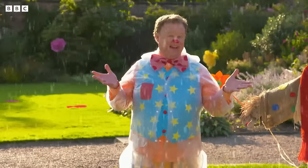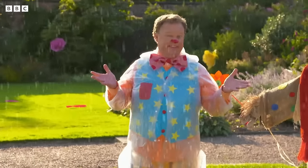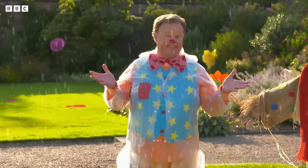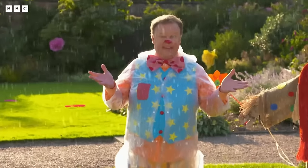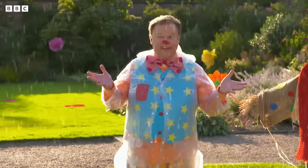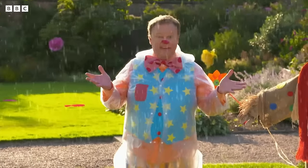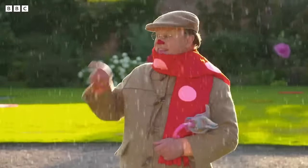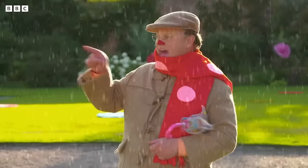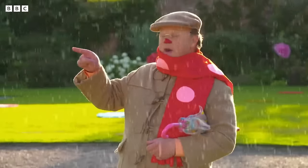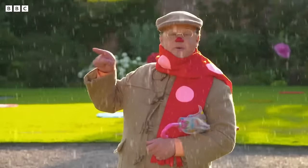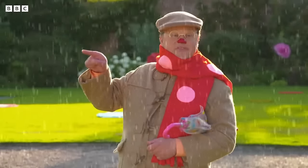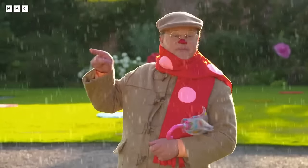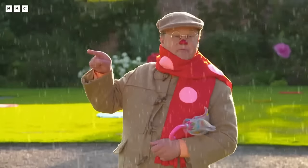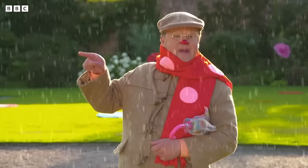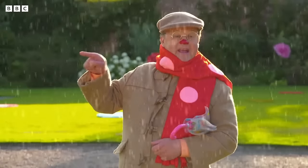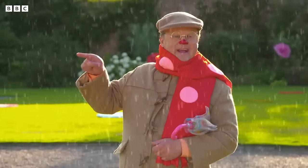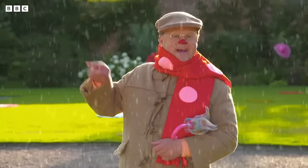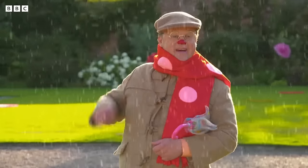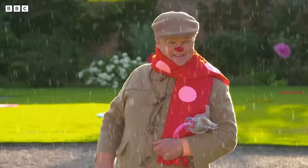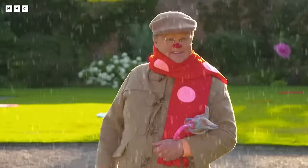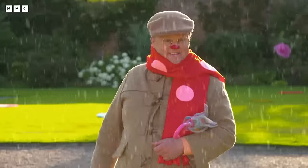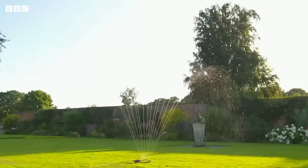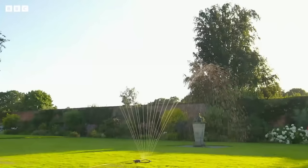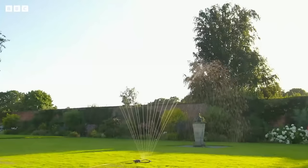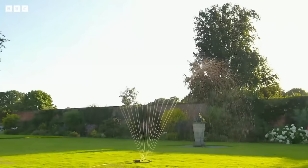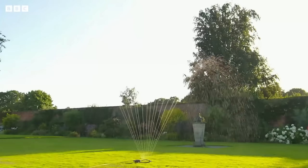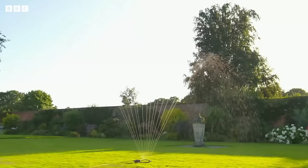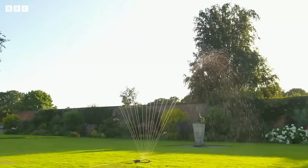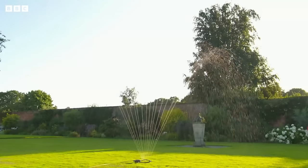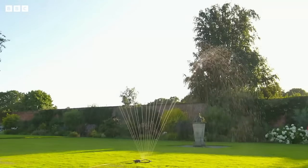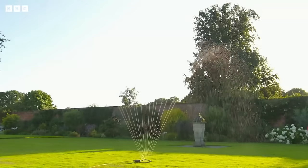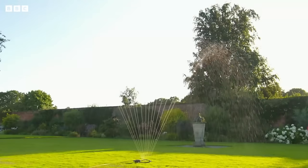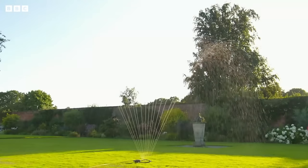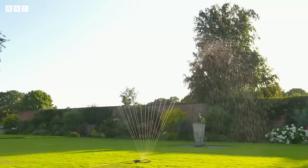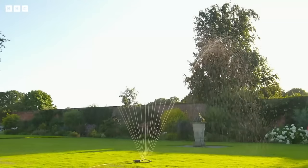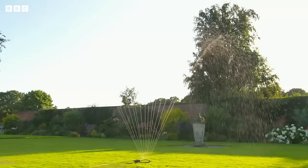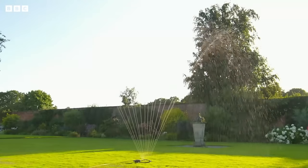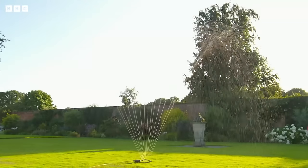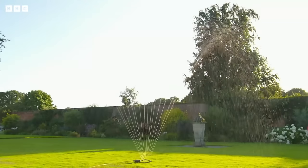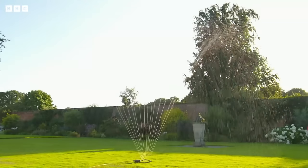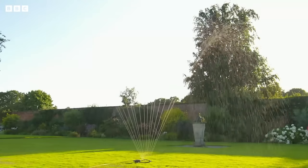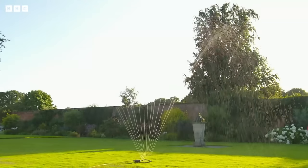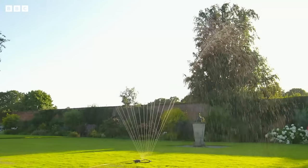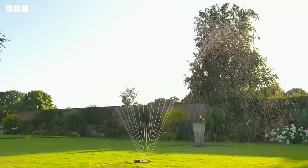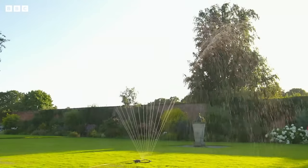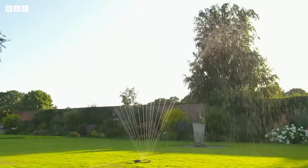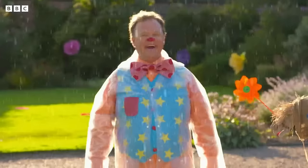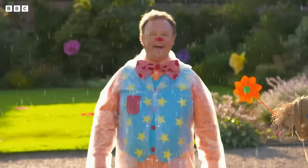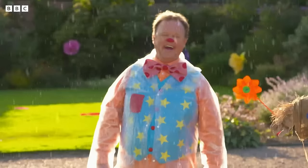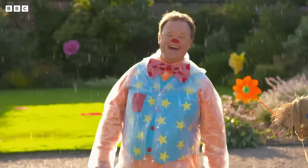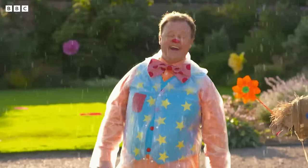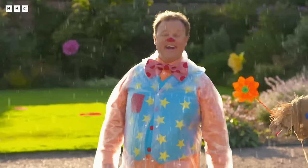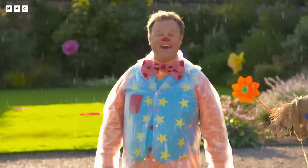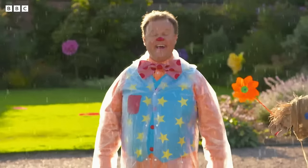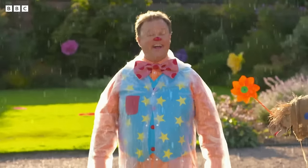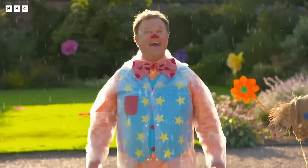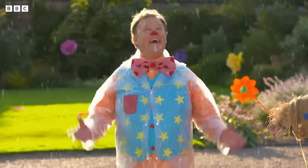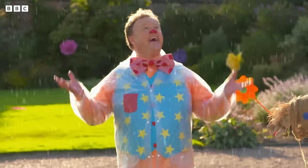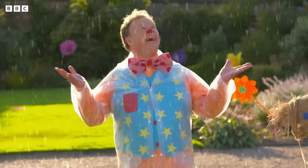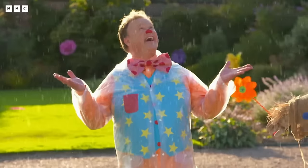sprinklers? Those sprinklers. Oh, Mr. Tumble, it wasn't raining after all.